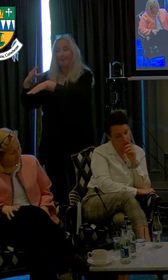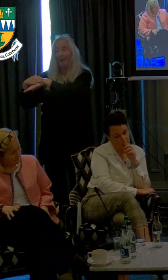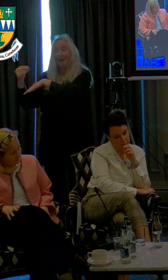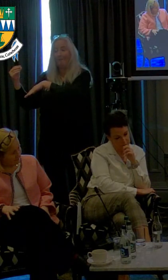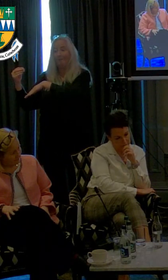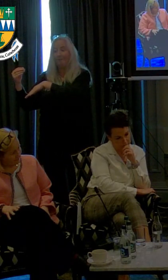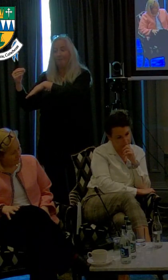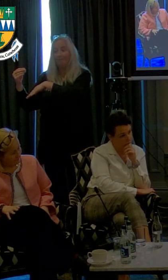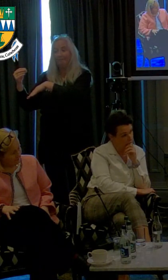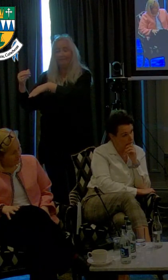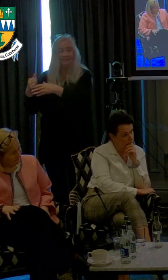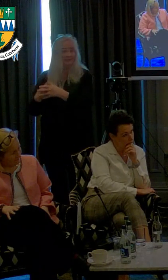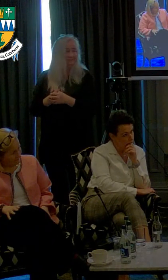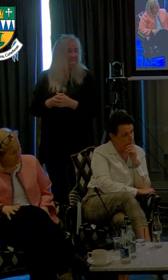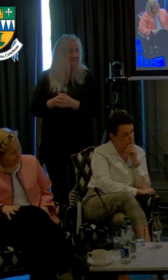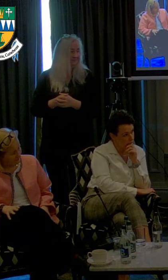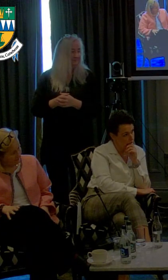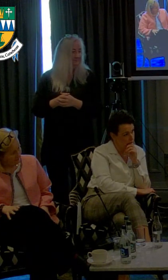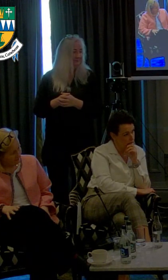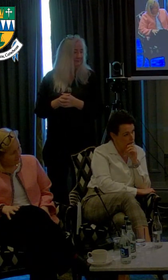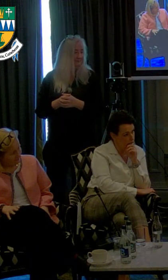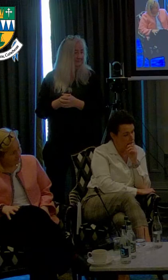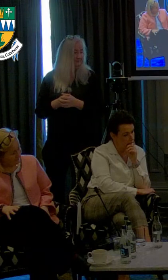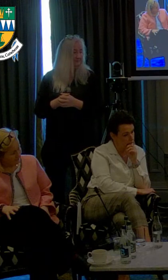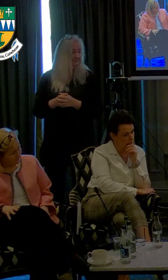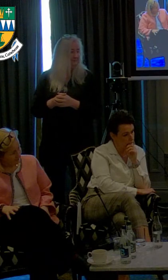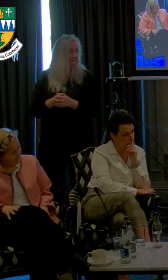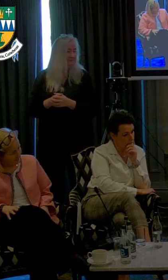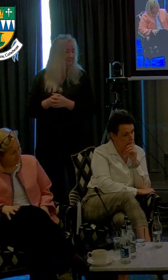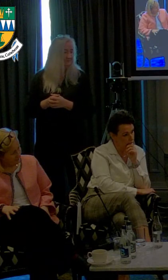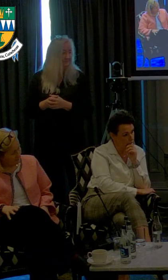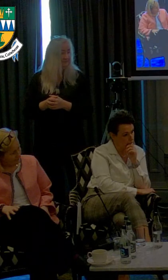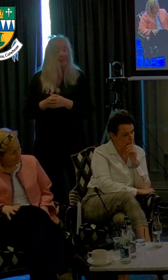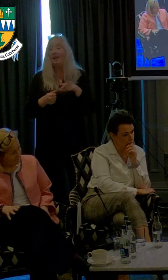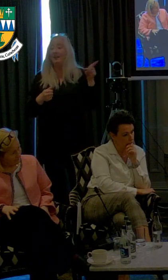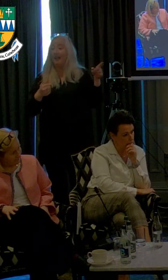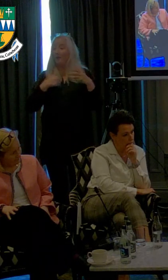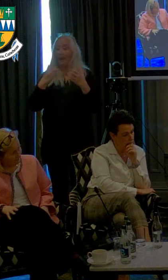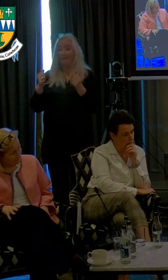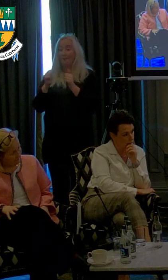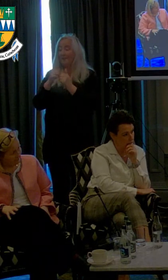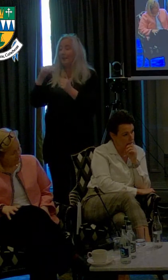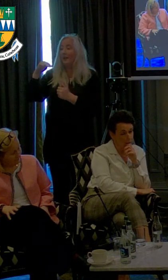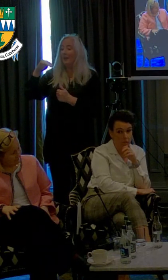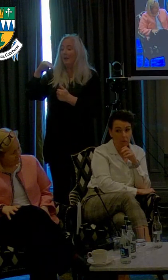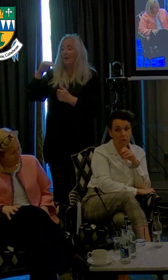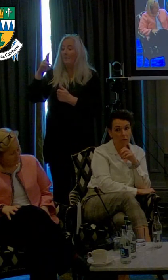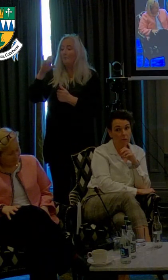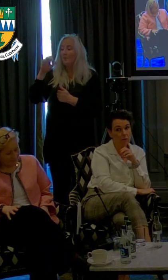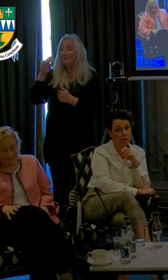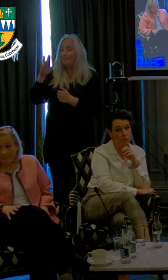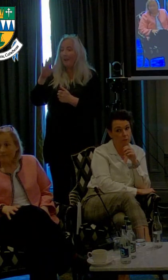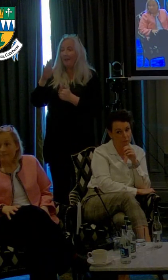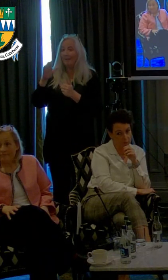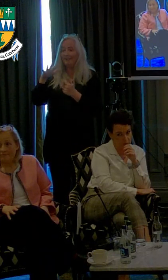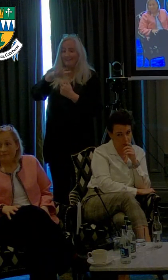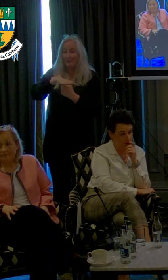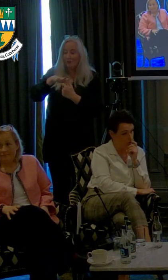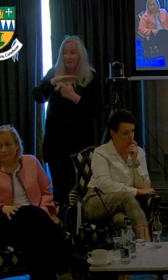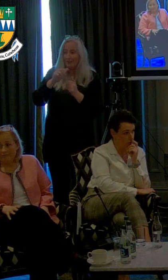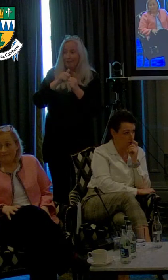to be meetings all the time. You have your municipal district meeting. You have your ETB board meeting. You have the